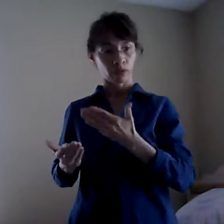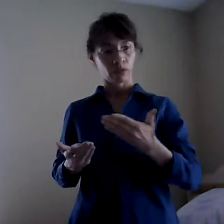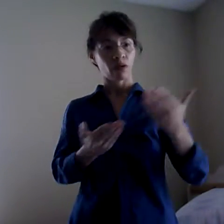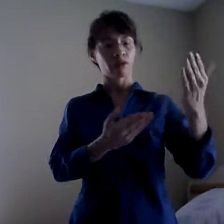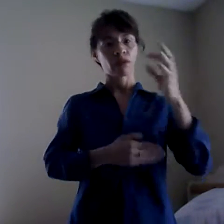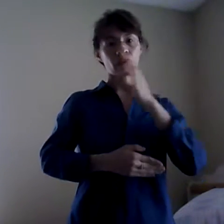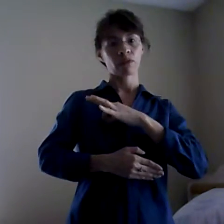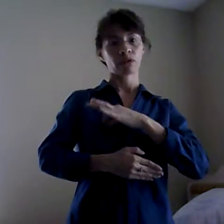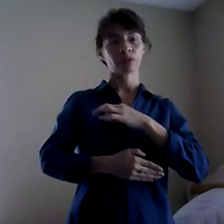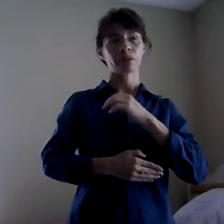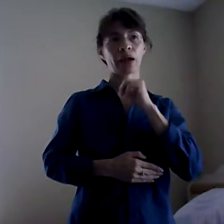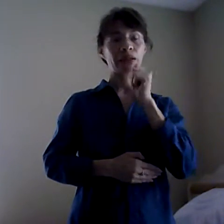them.